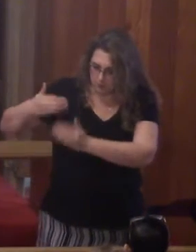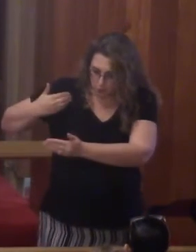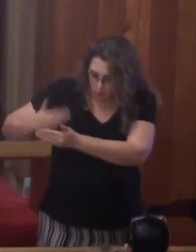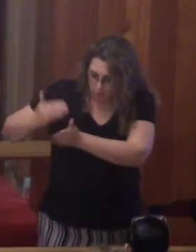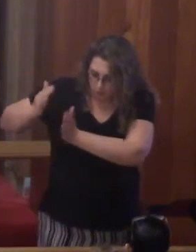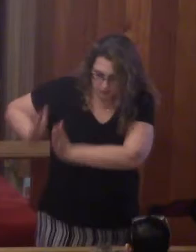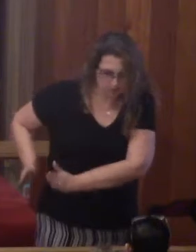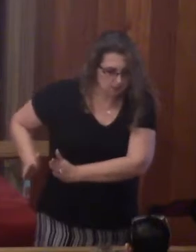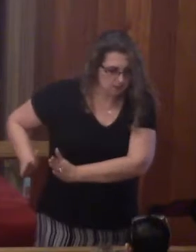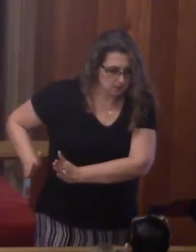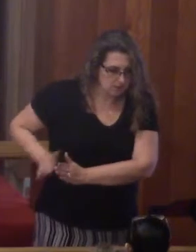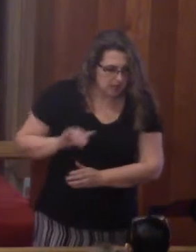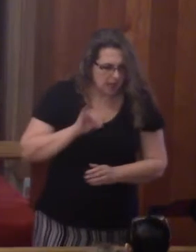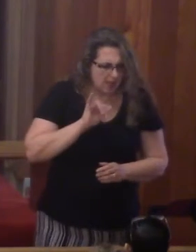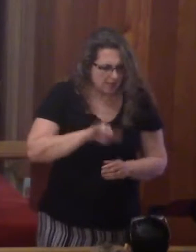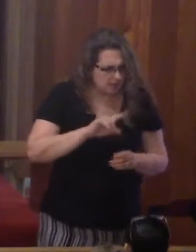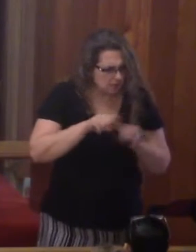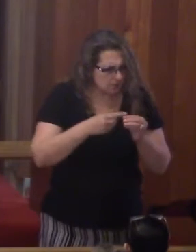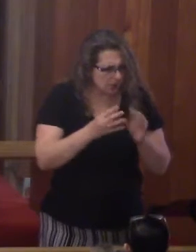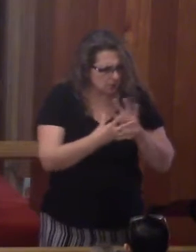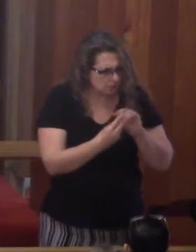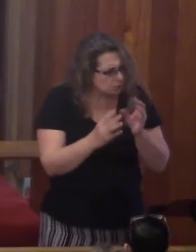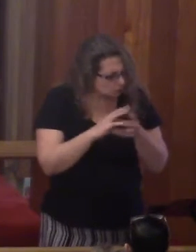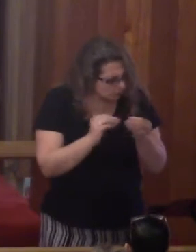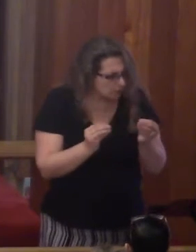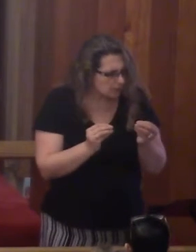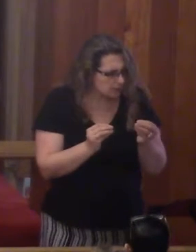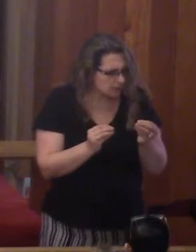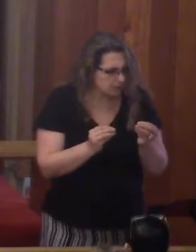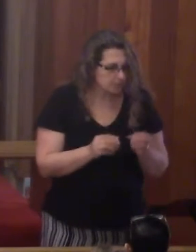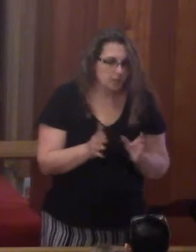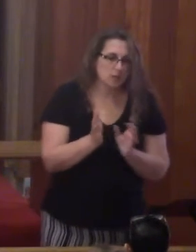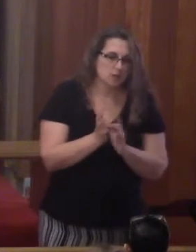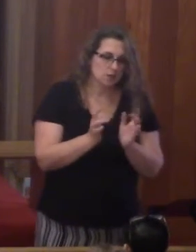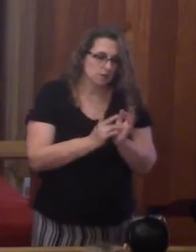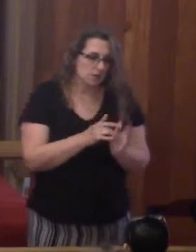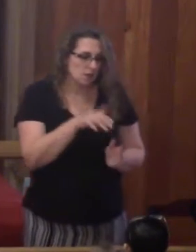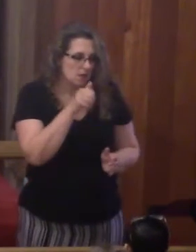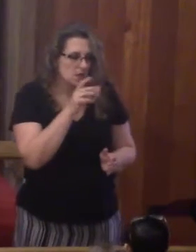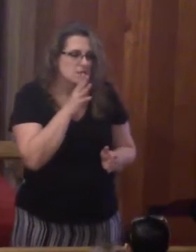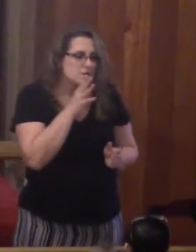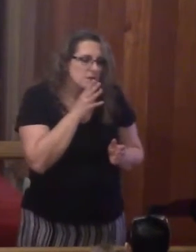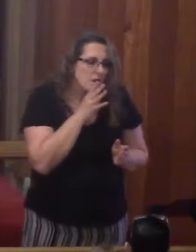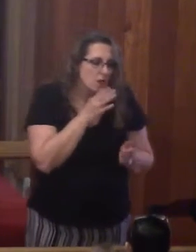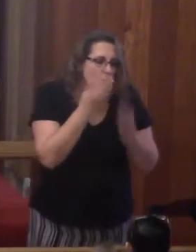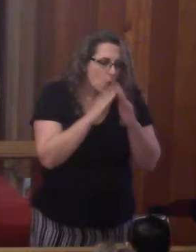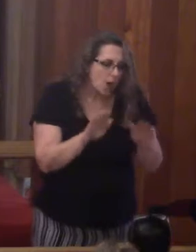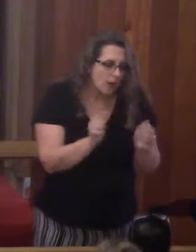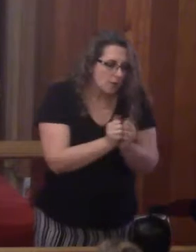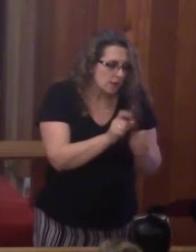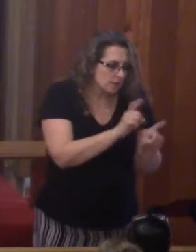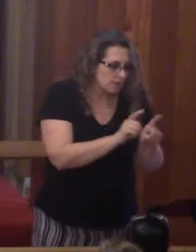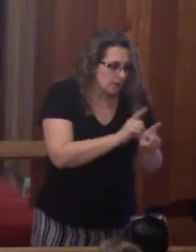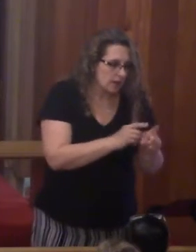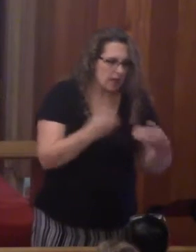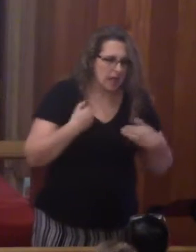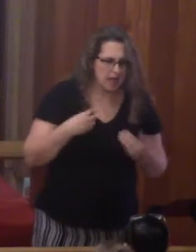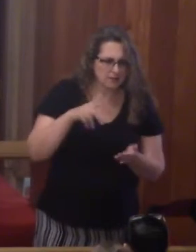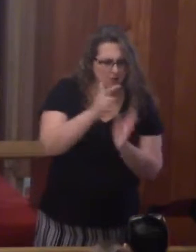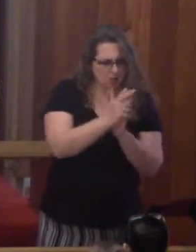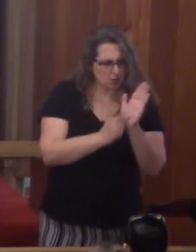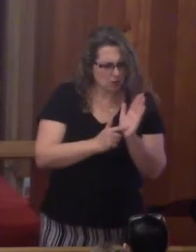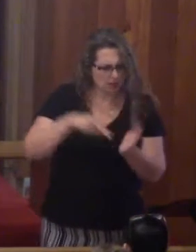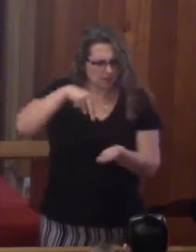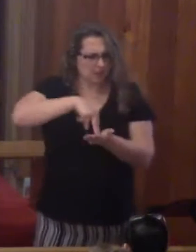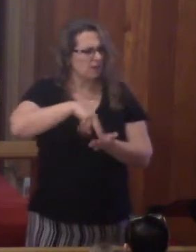And that's how we get to our parable today. After Jesus has talked privately to his apostles for a minute, he then has a lawyer who stands up